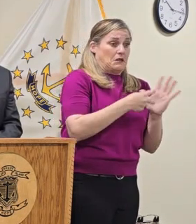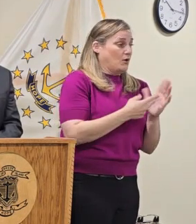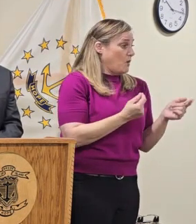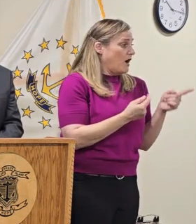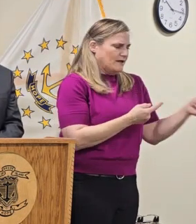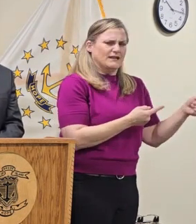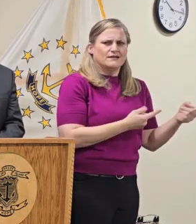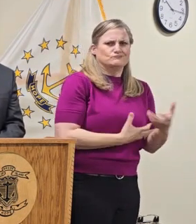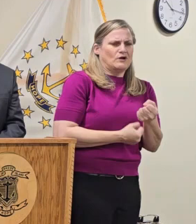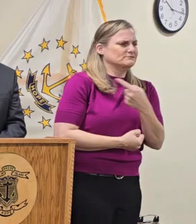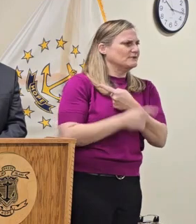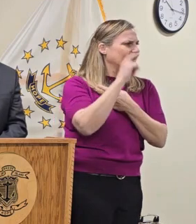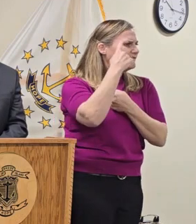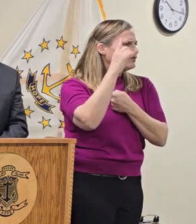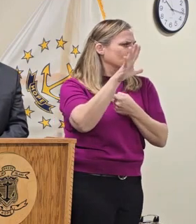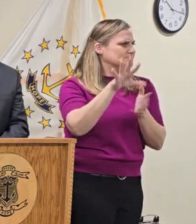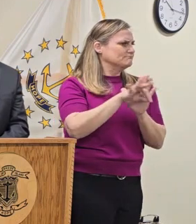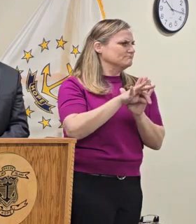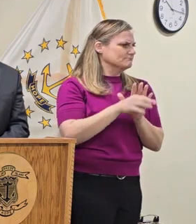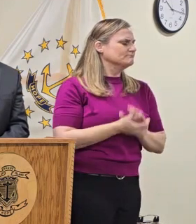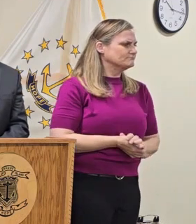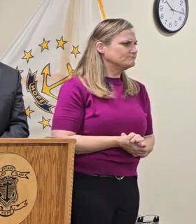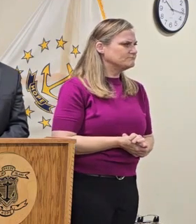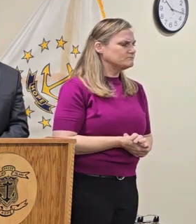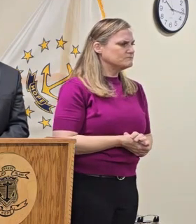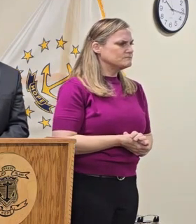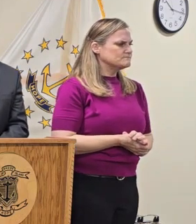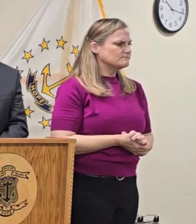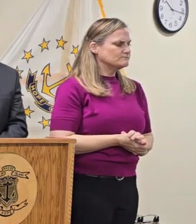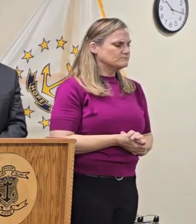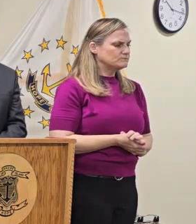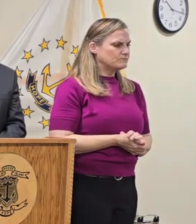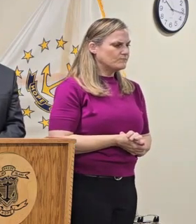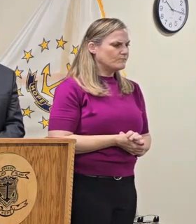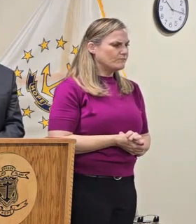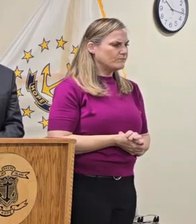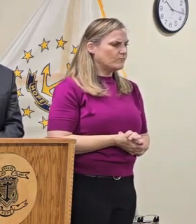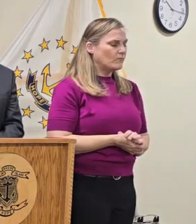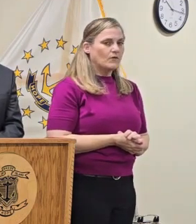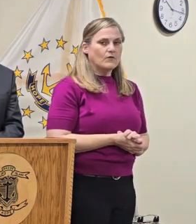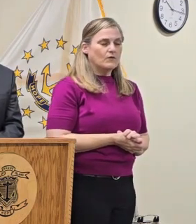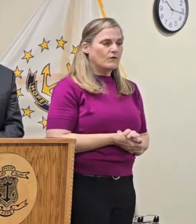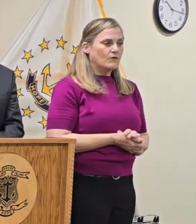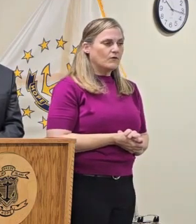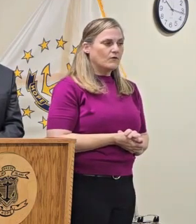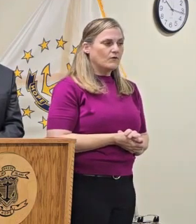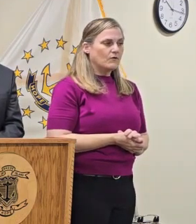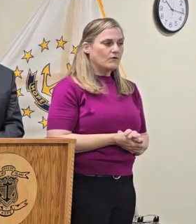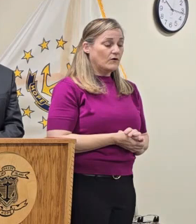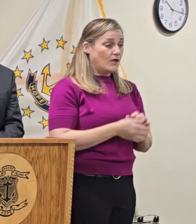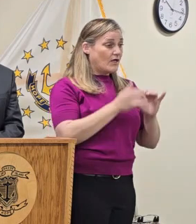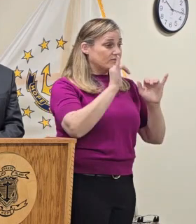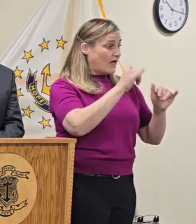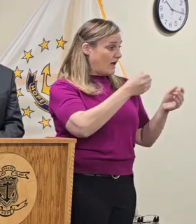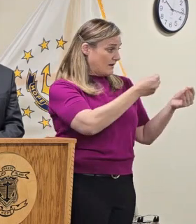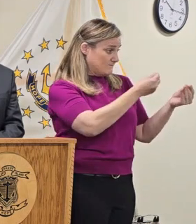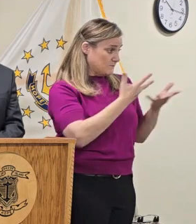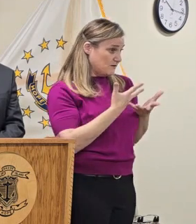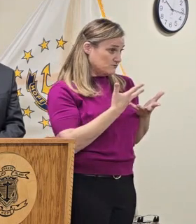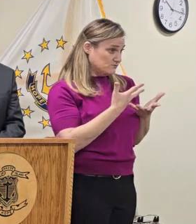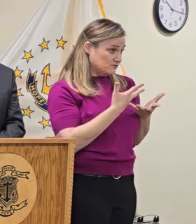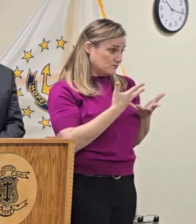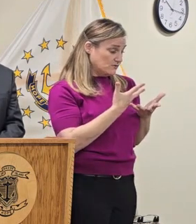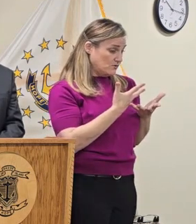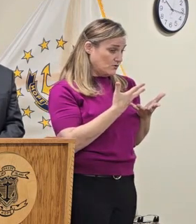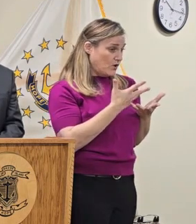mentioned in my comments, is that we've certainly relayed that text to our legal team in our